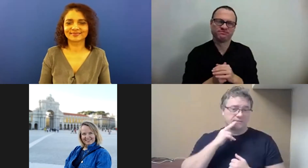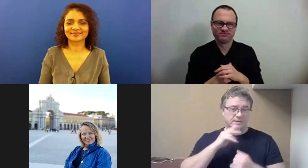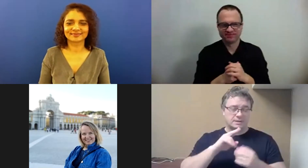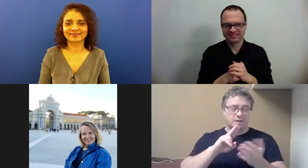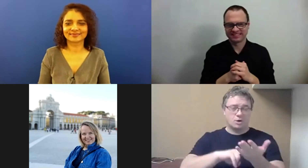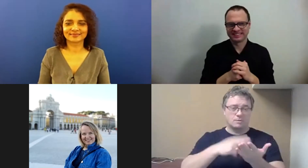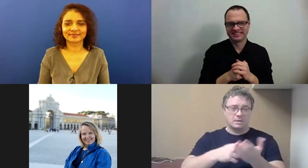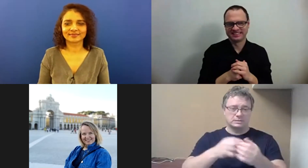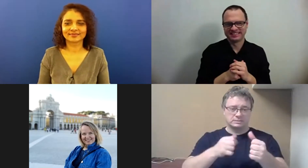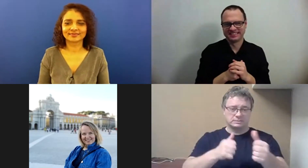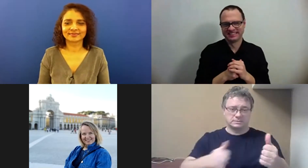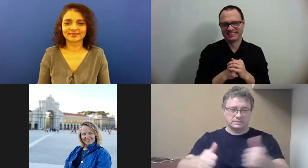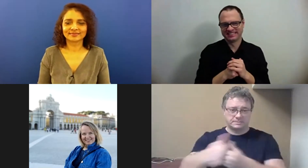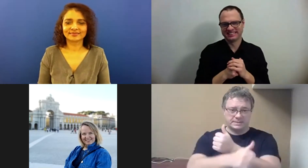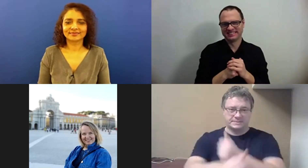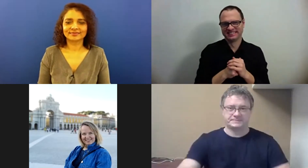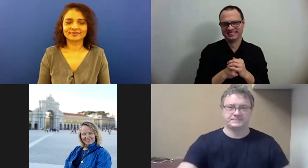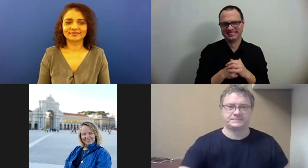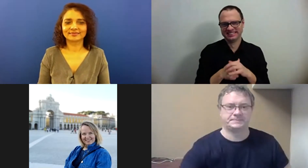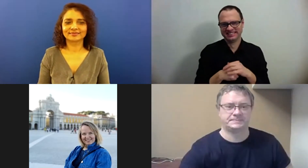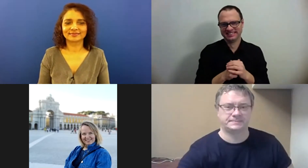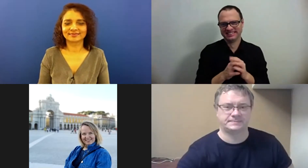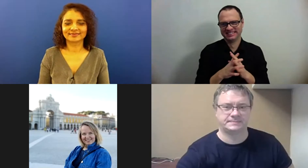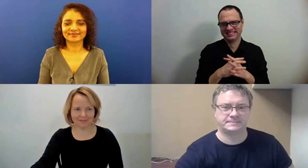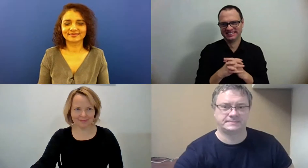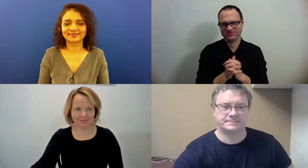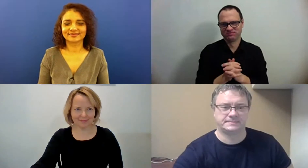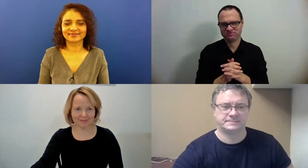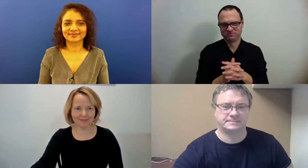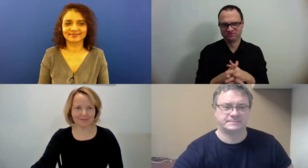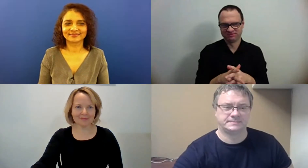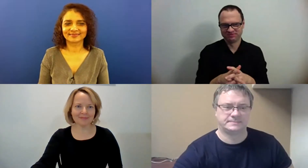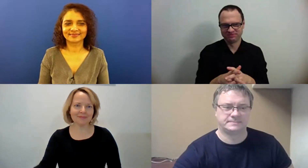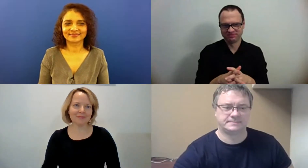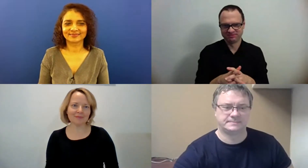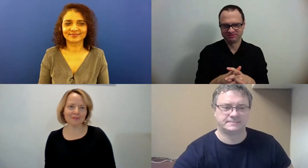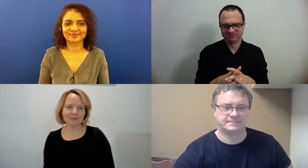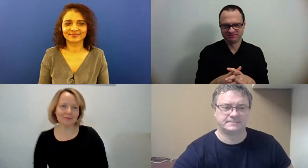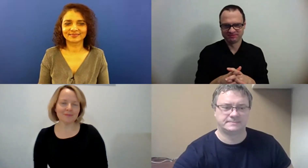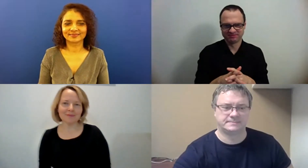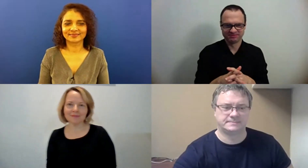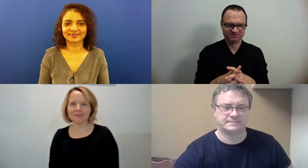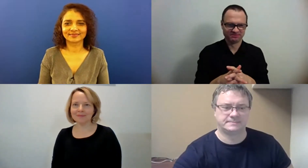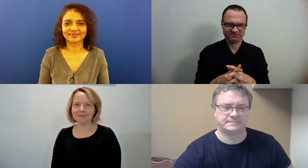Okay, it's time for a swap between the deaf interpreter teams.